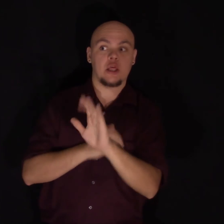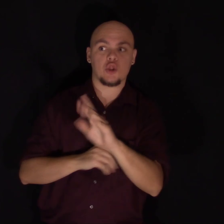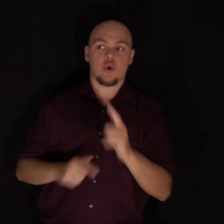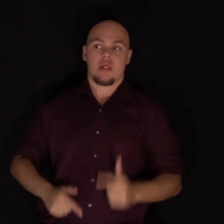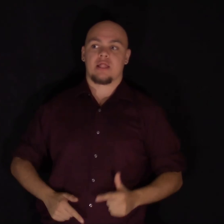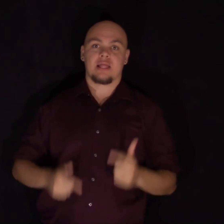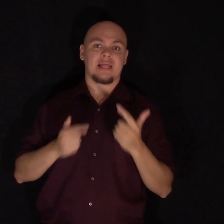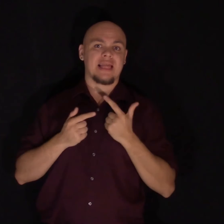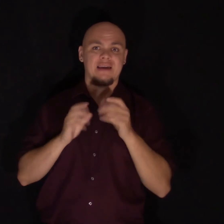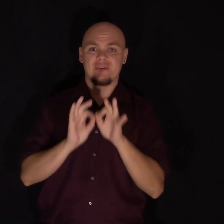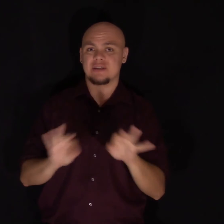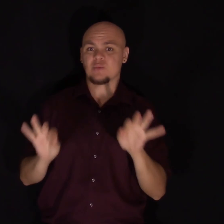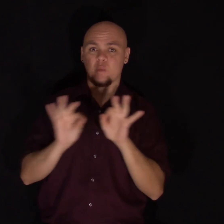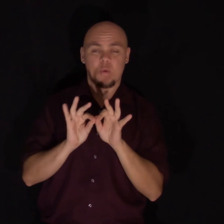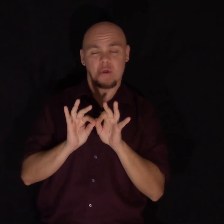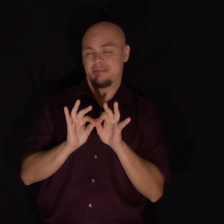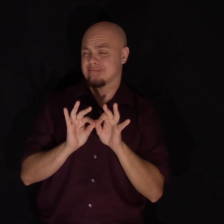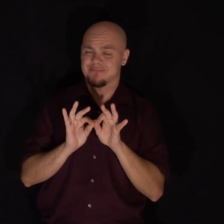worth living, and that's not true.